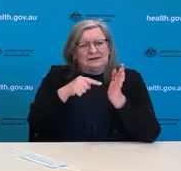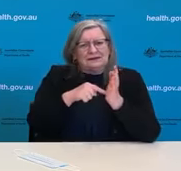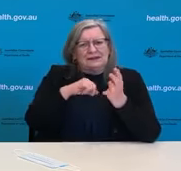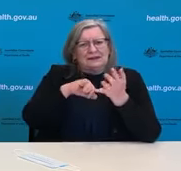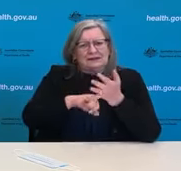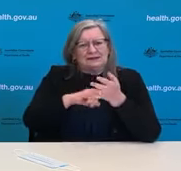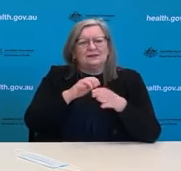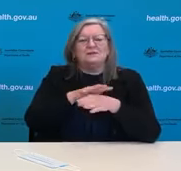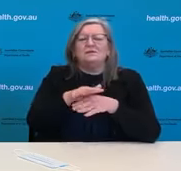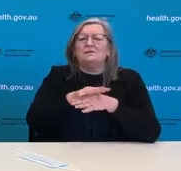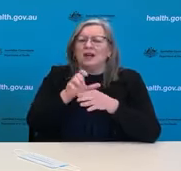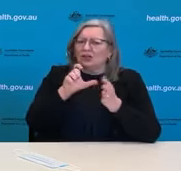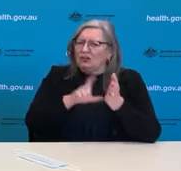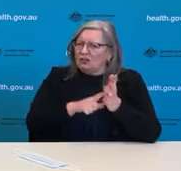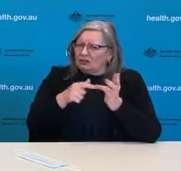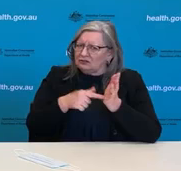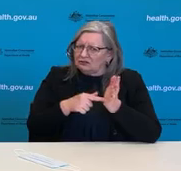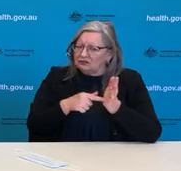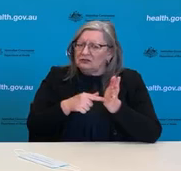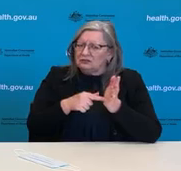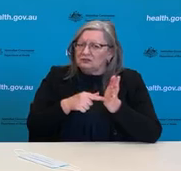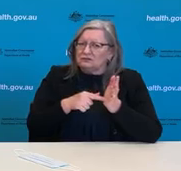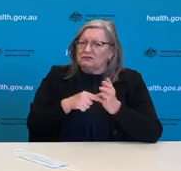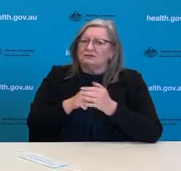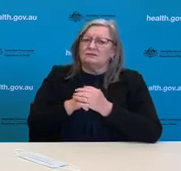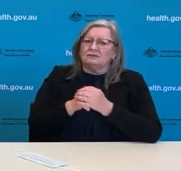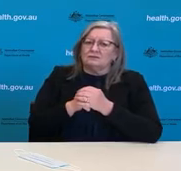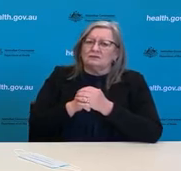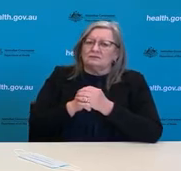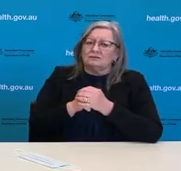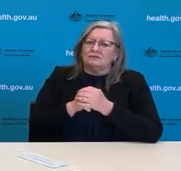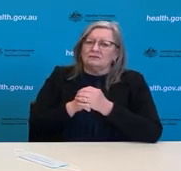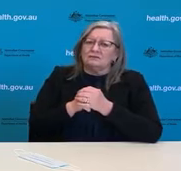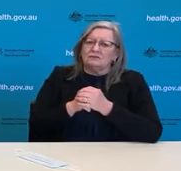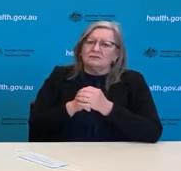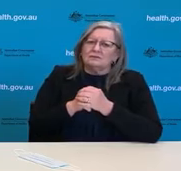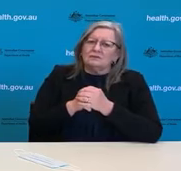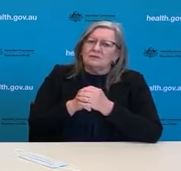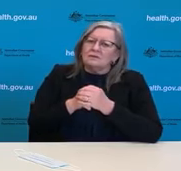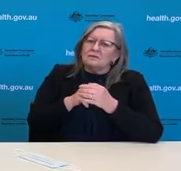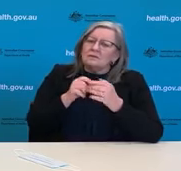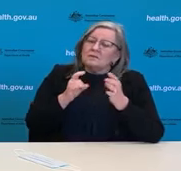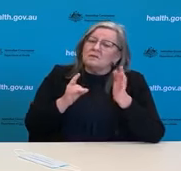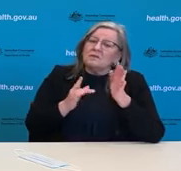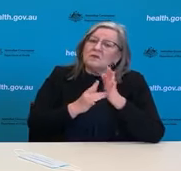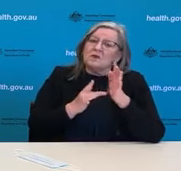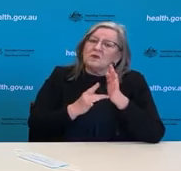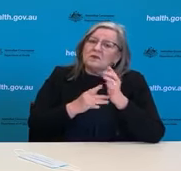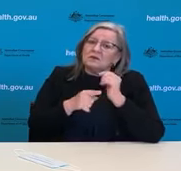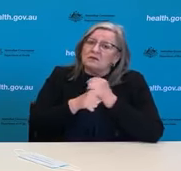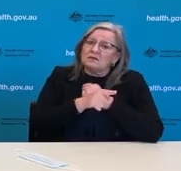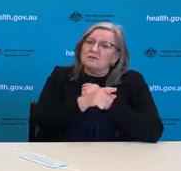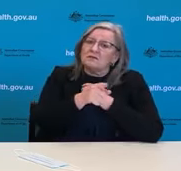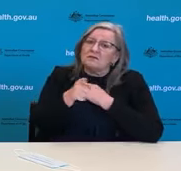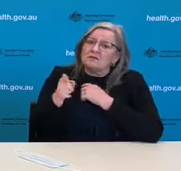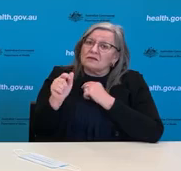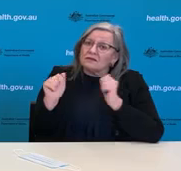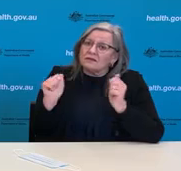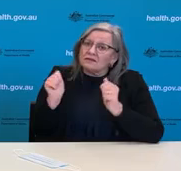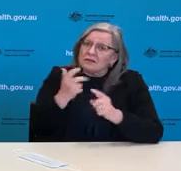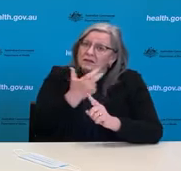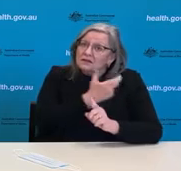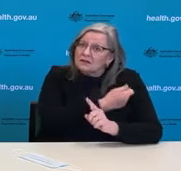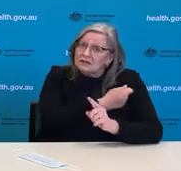TTS, also referred to as the blood clots. It is important, if you have the AstraZeneca vaccine, that you